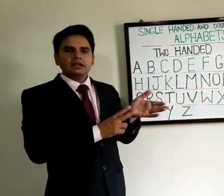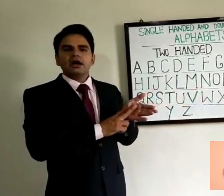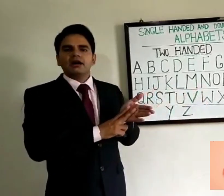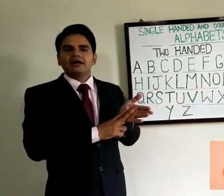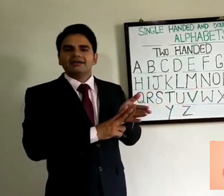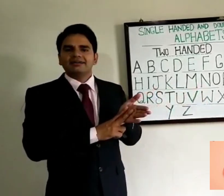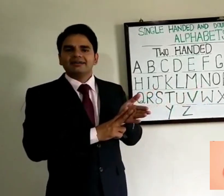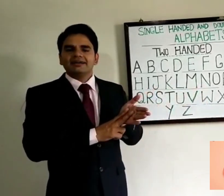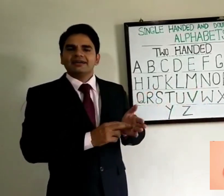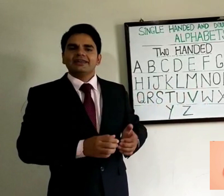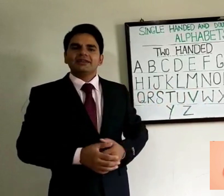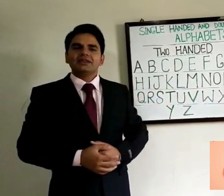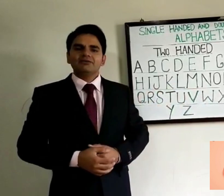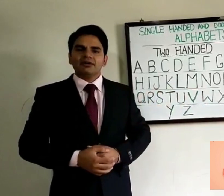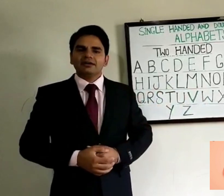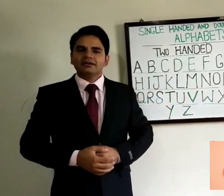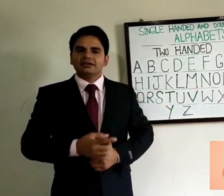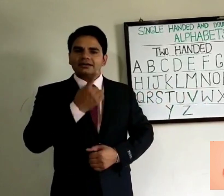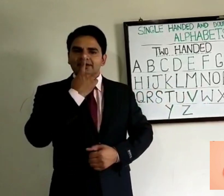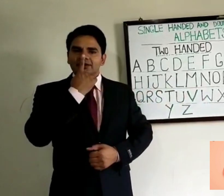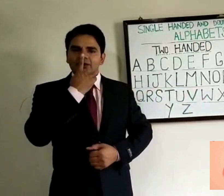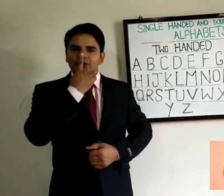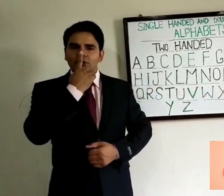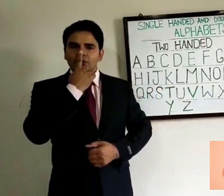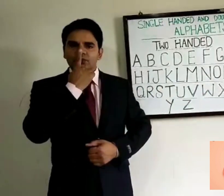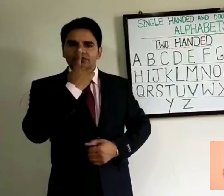Na. Na for nose.